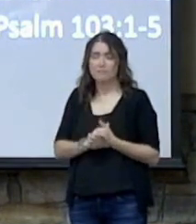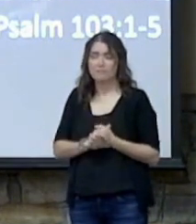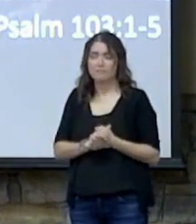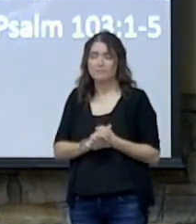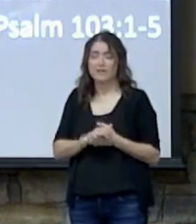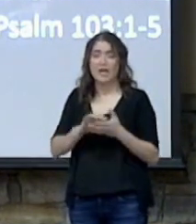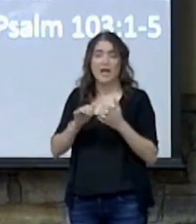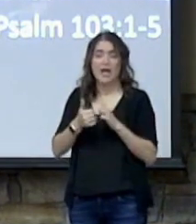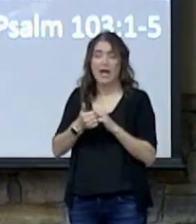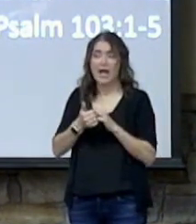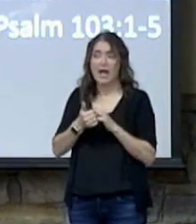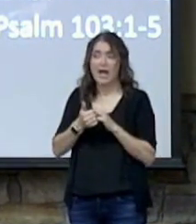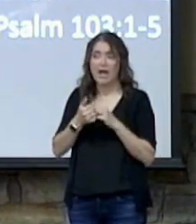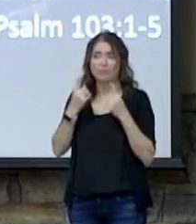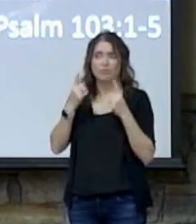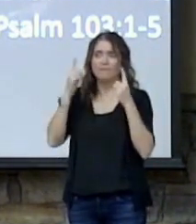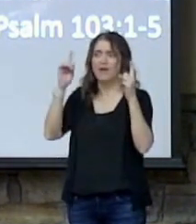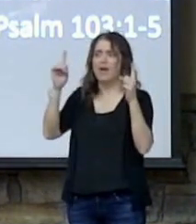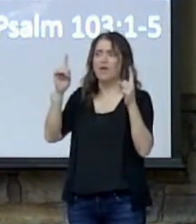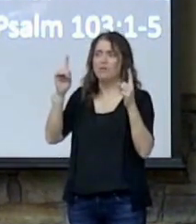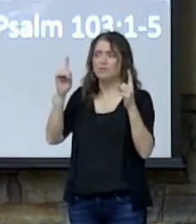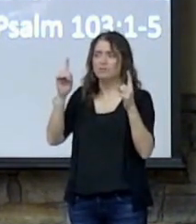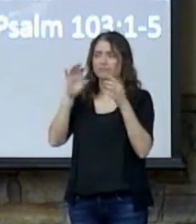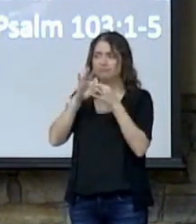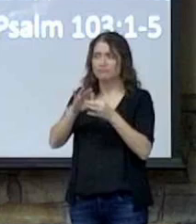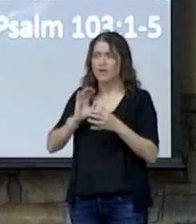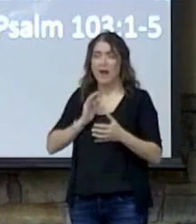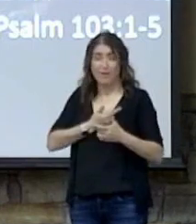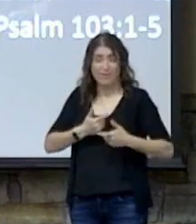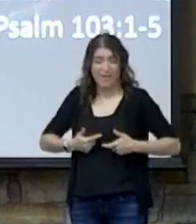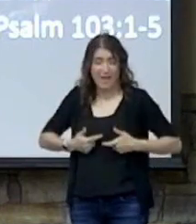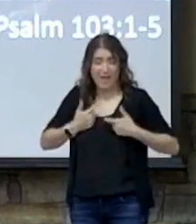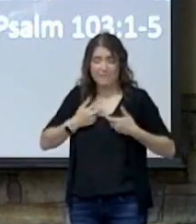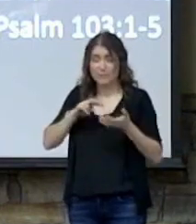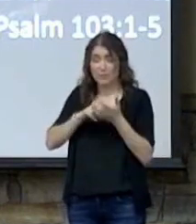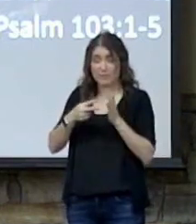how profound they are in terms of our lives and what they mean to us.